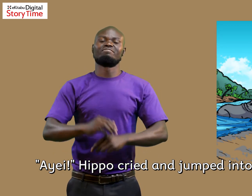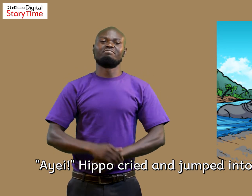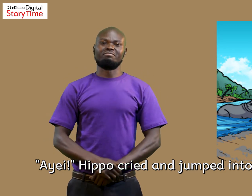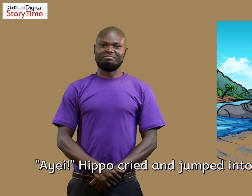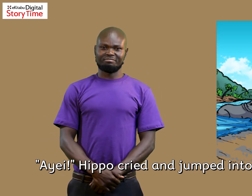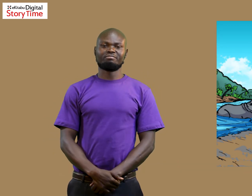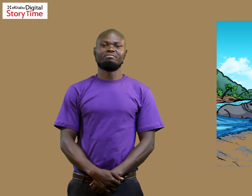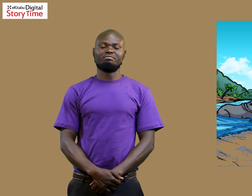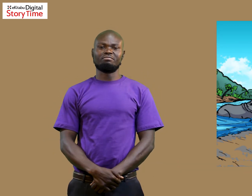river.